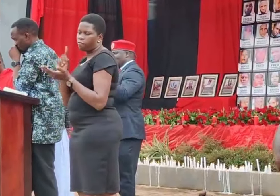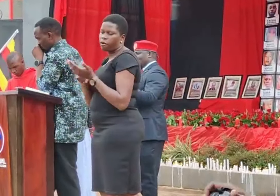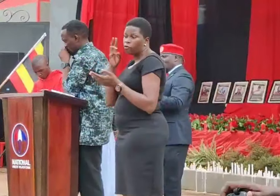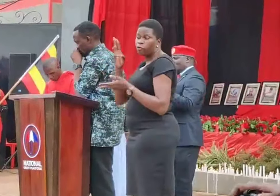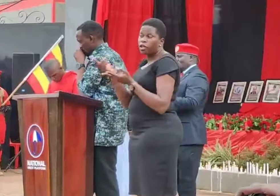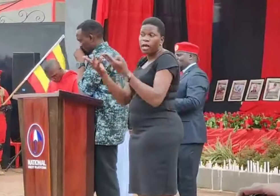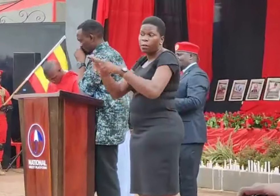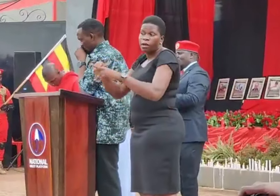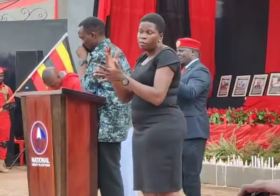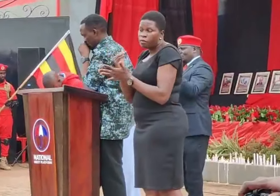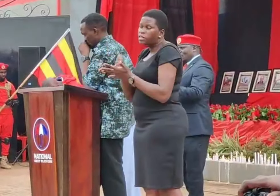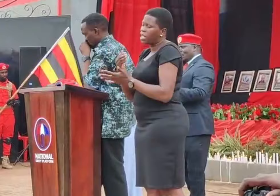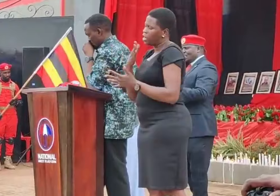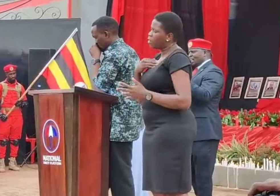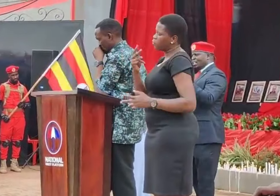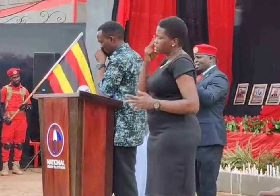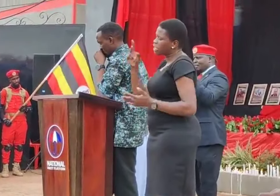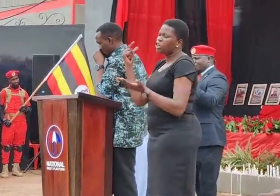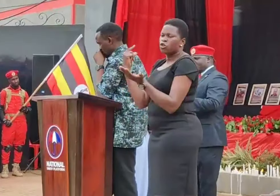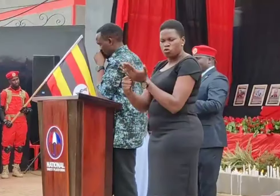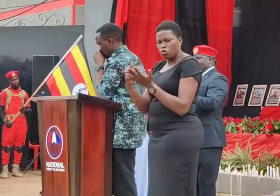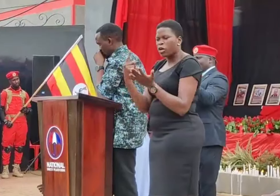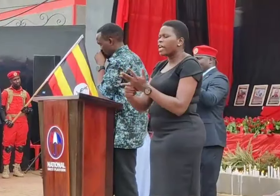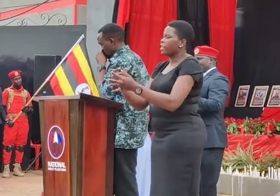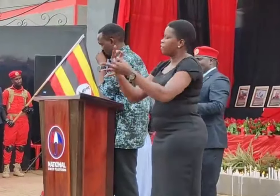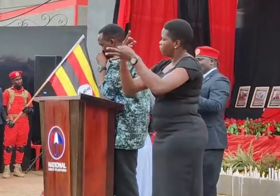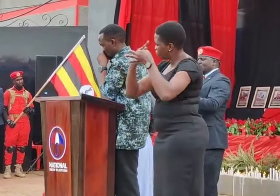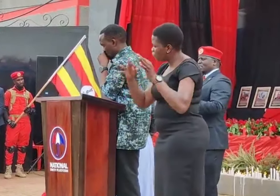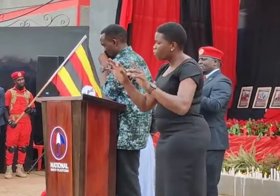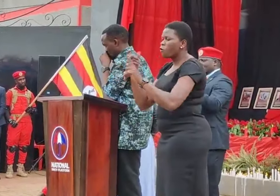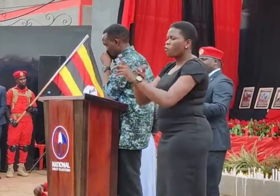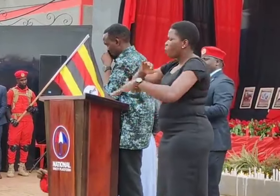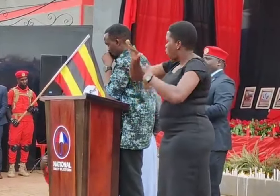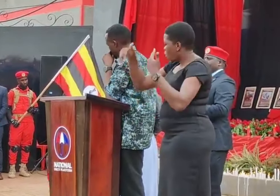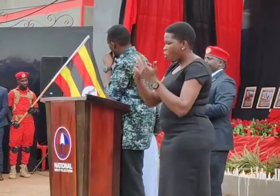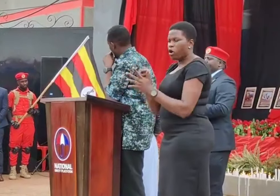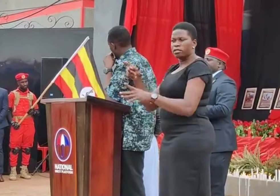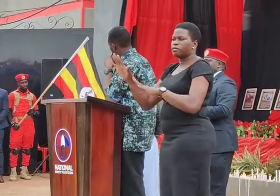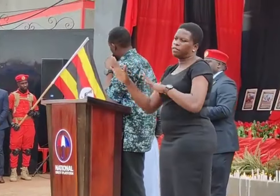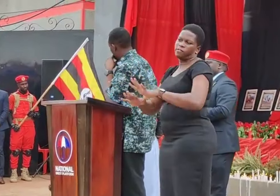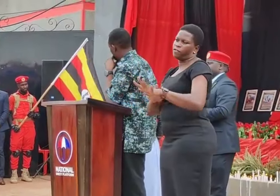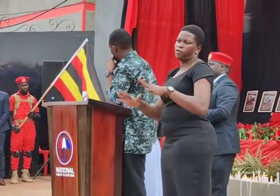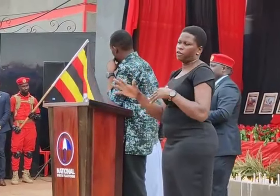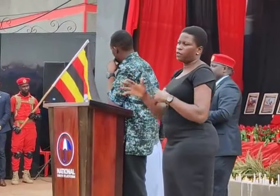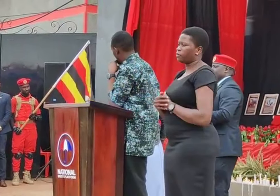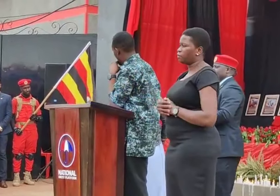happen because she wants to see Uganda free from all this suffering.